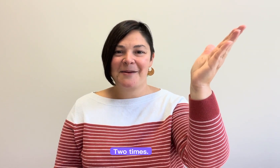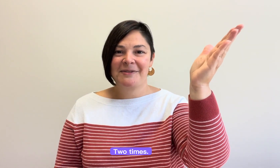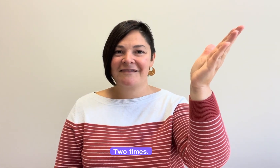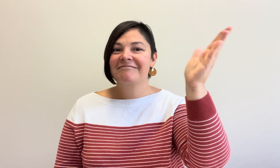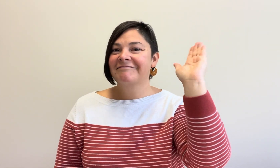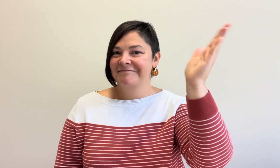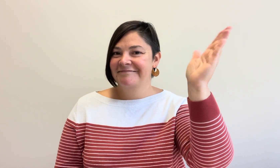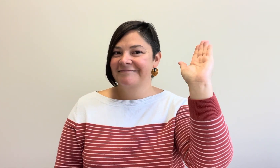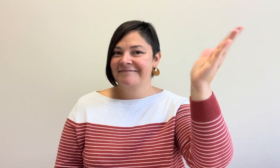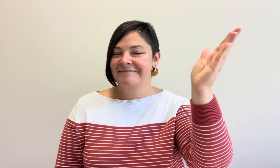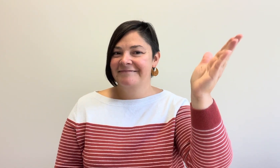times.